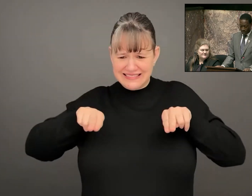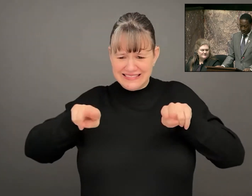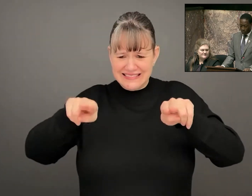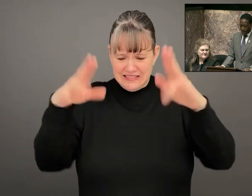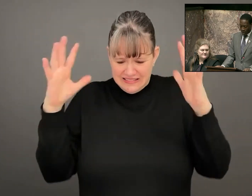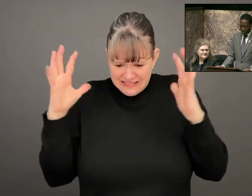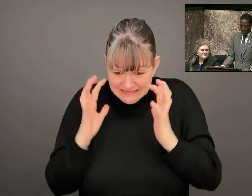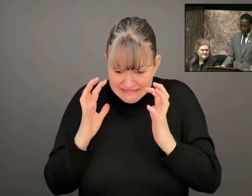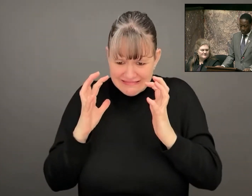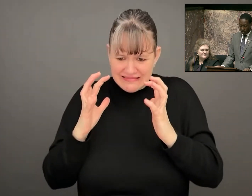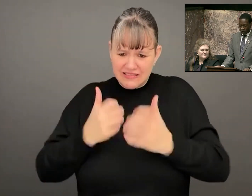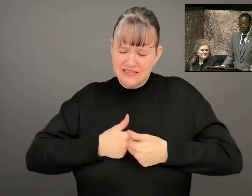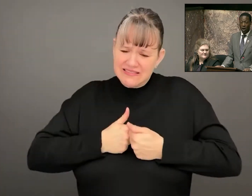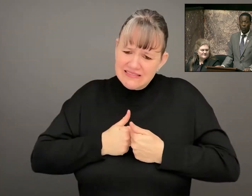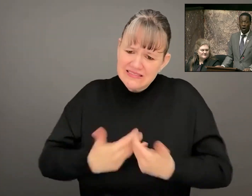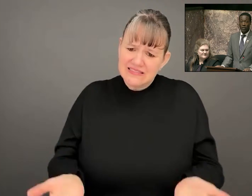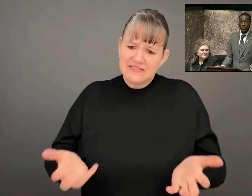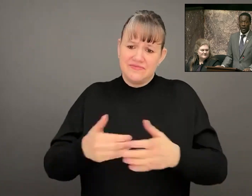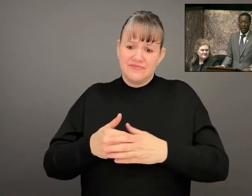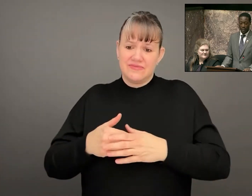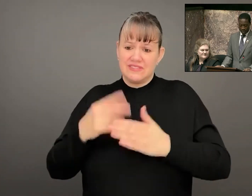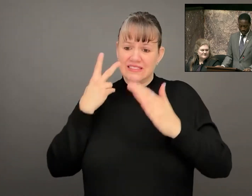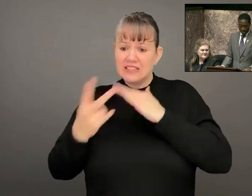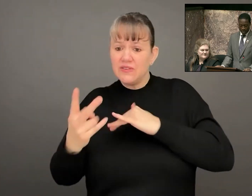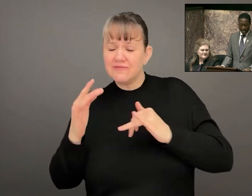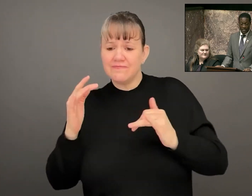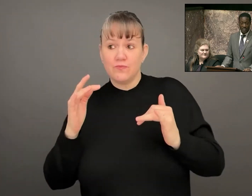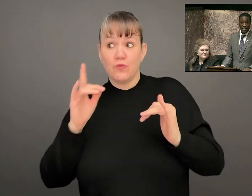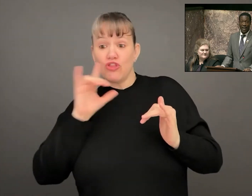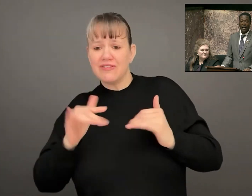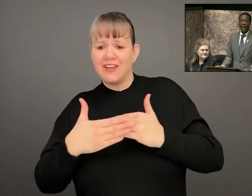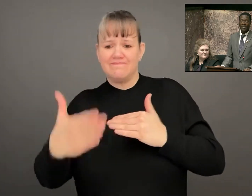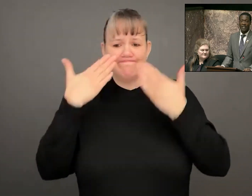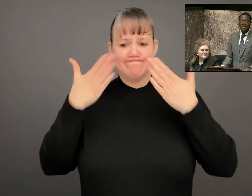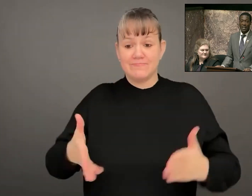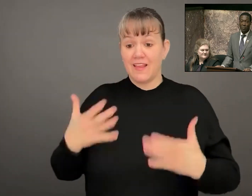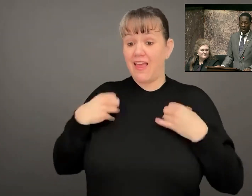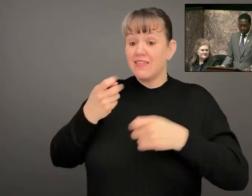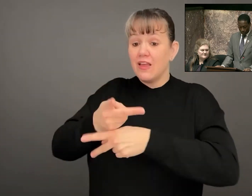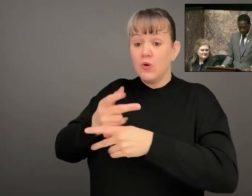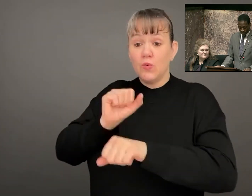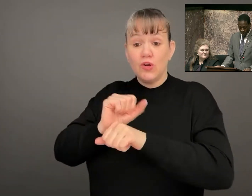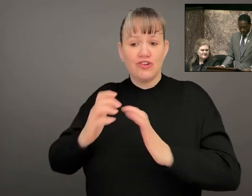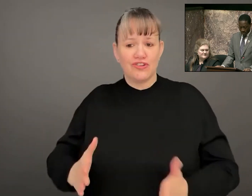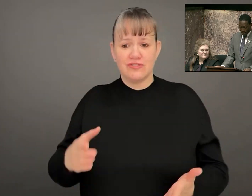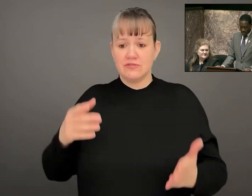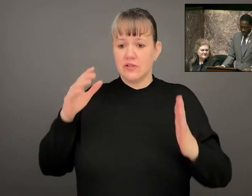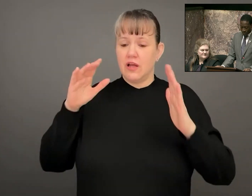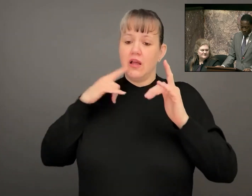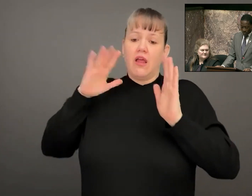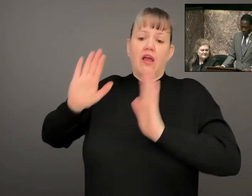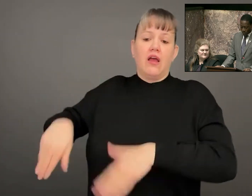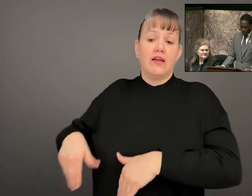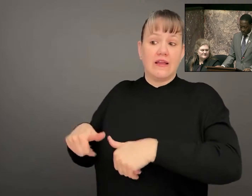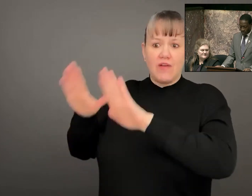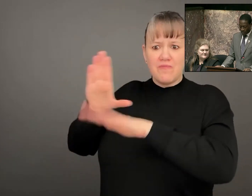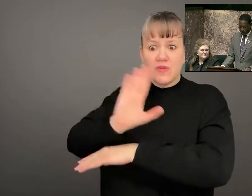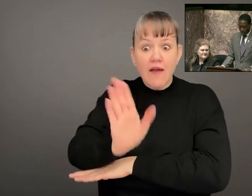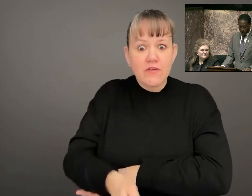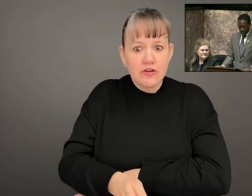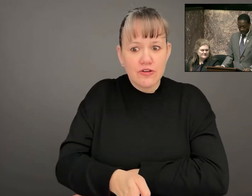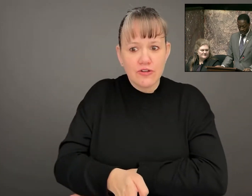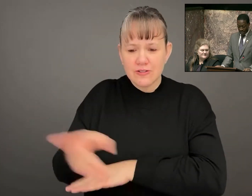air. But our healthcare workers do not walk away. They stay and they step up. Because even when the world